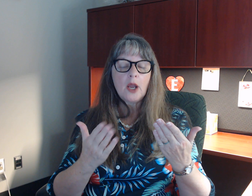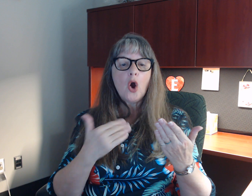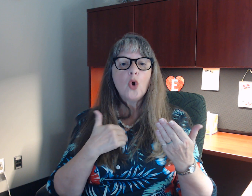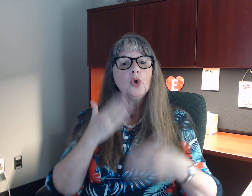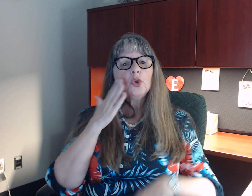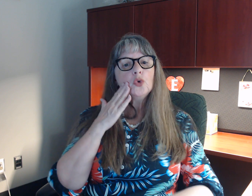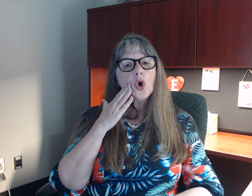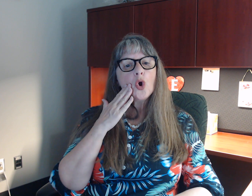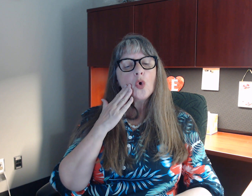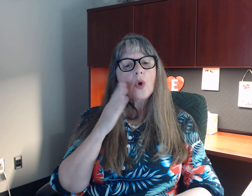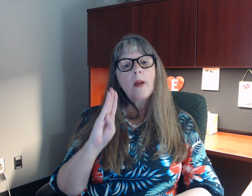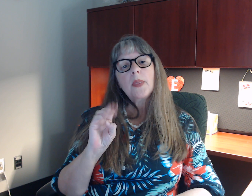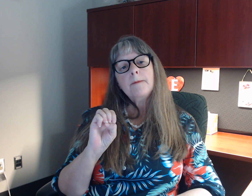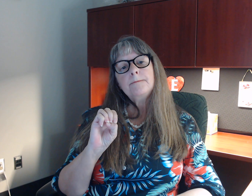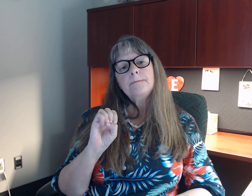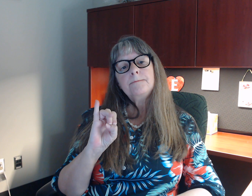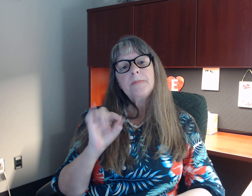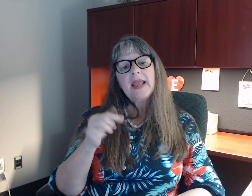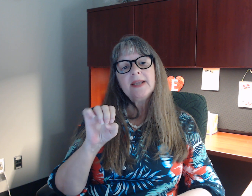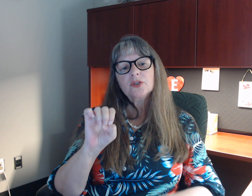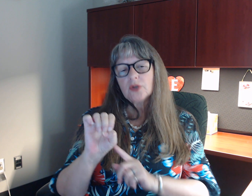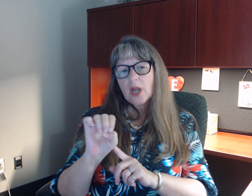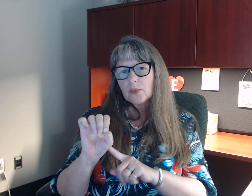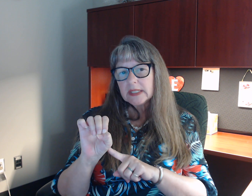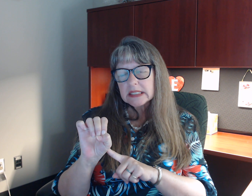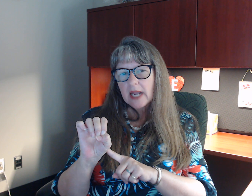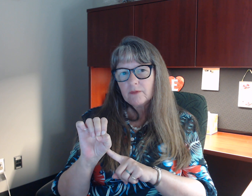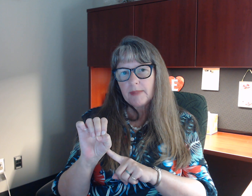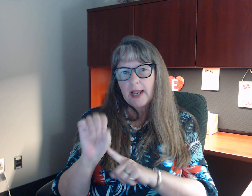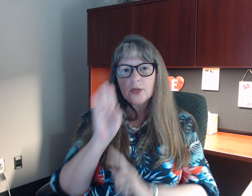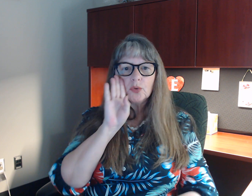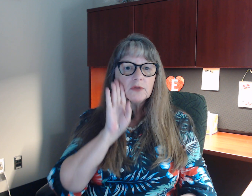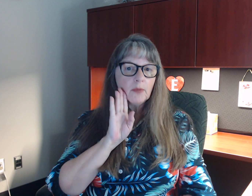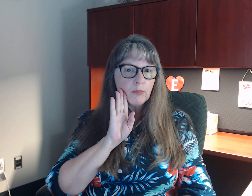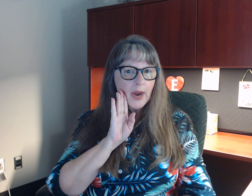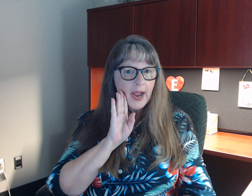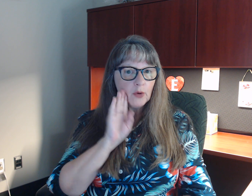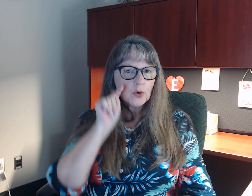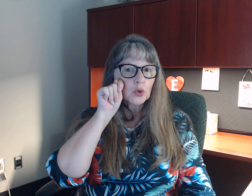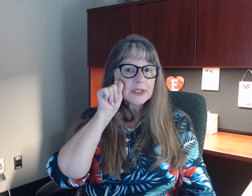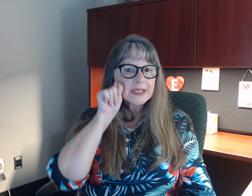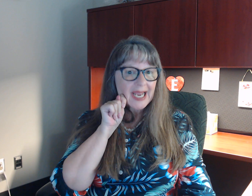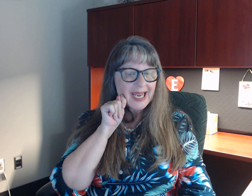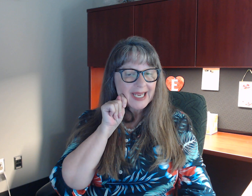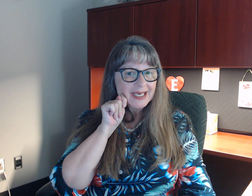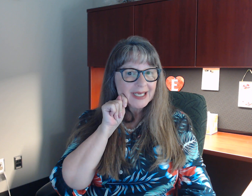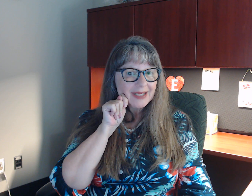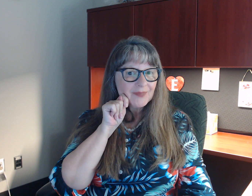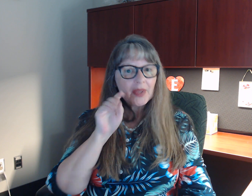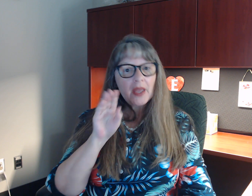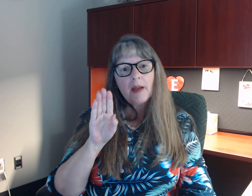oh, the beige, and there's not really a sign for beige. There is for brown or tan,